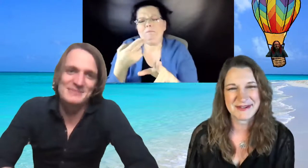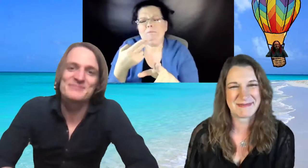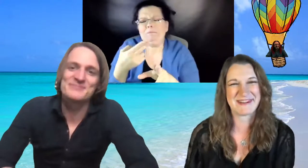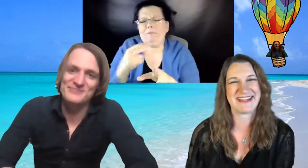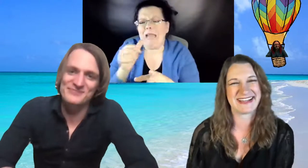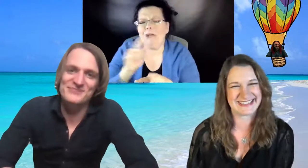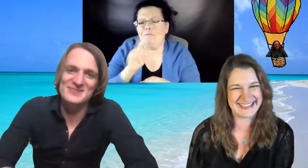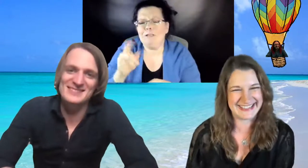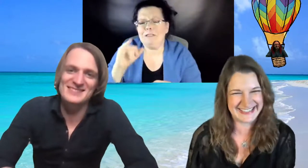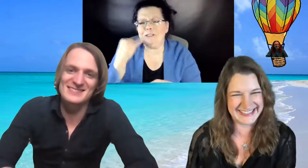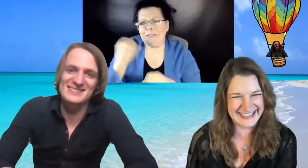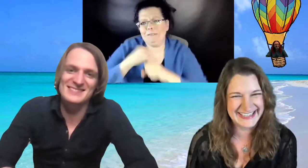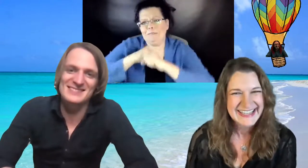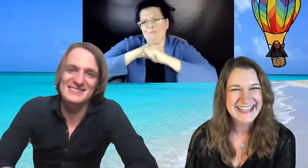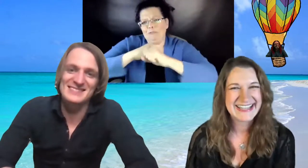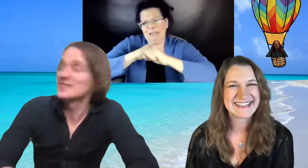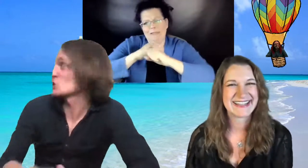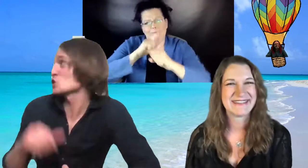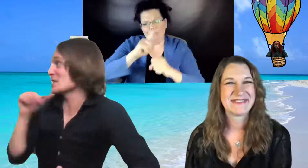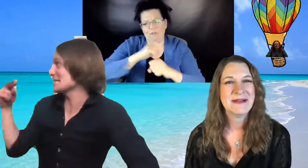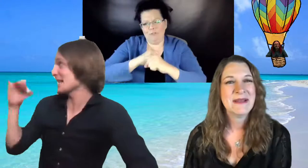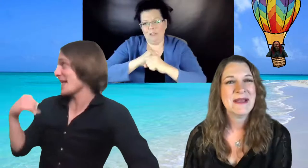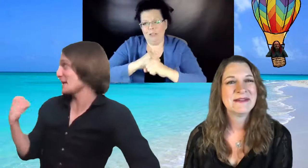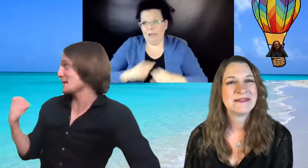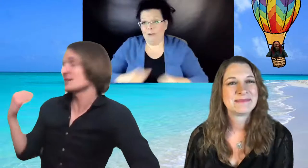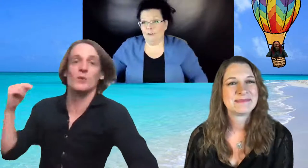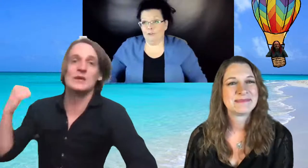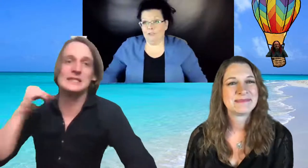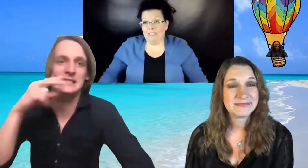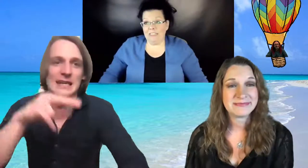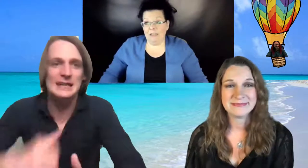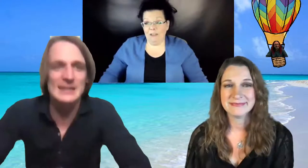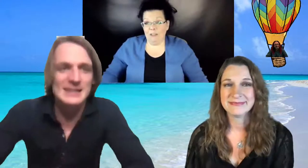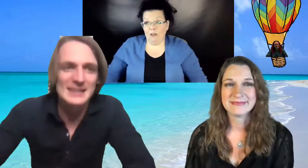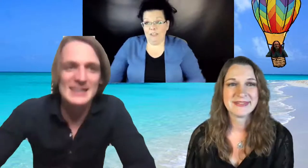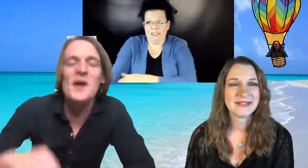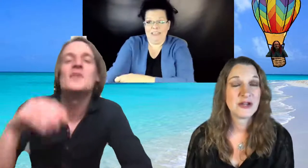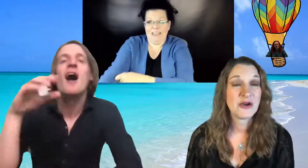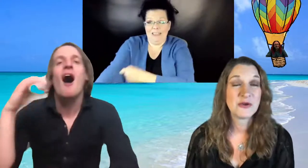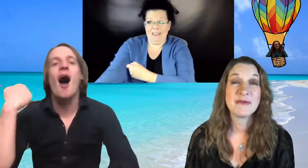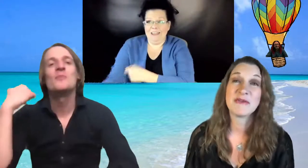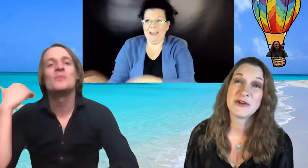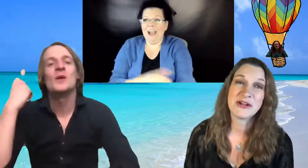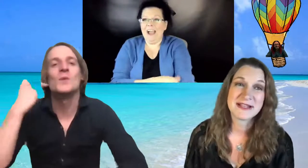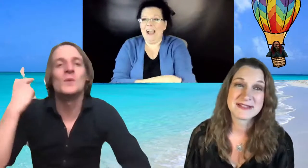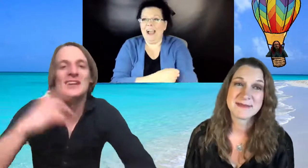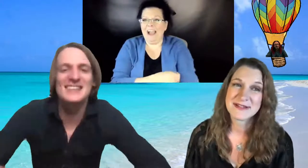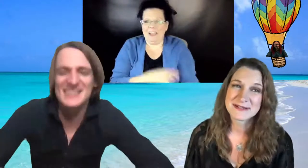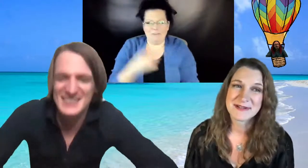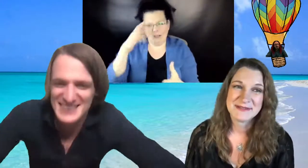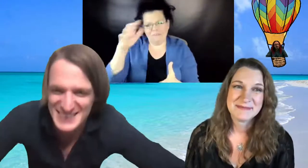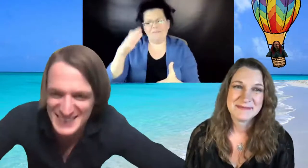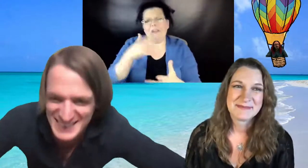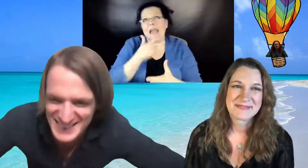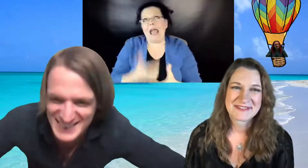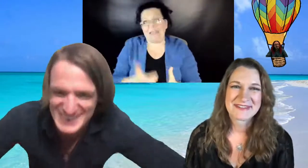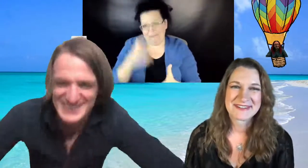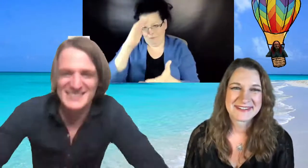feels very protected and safe. I don't know. You didn't see that, right? No, he didn't see it. Oh, anything. You have a very handsome